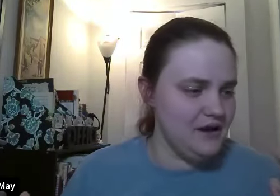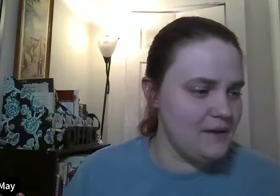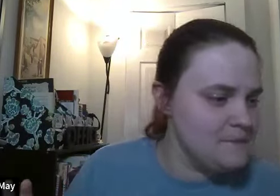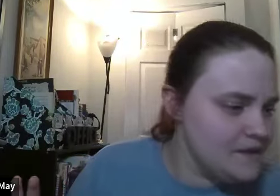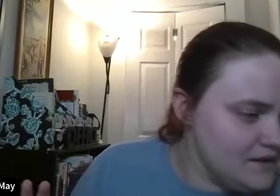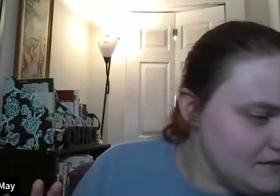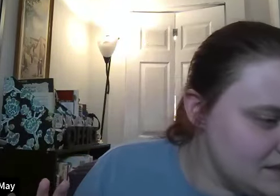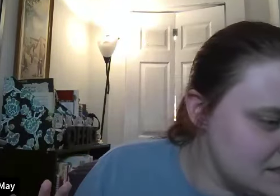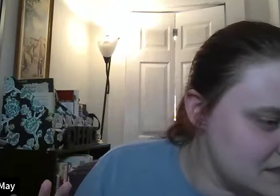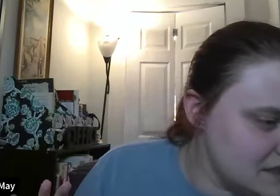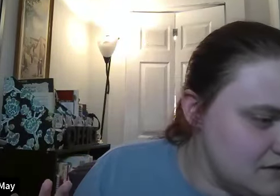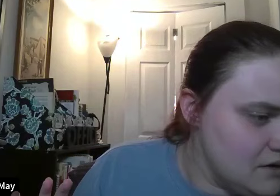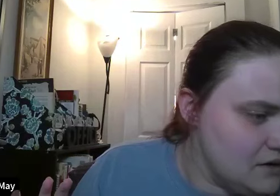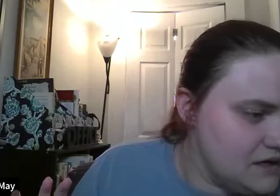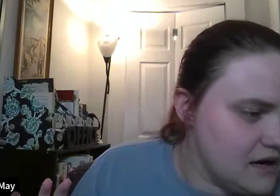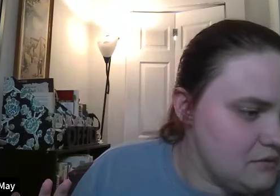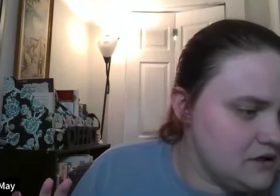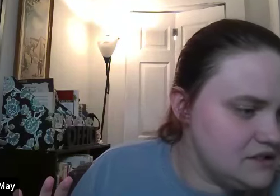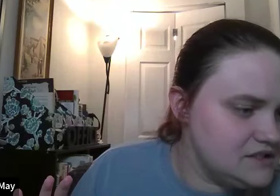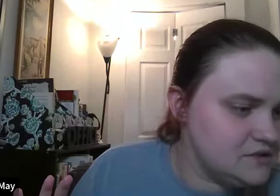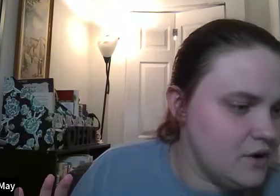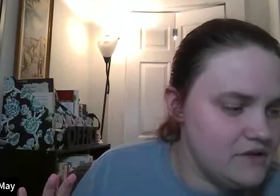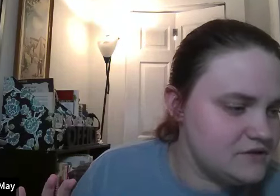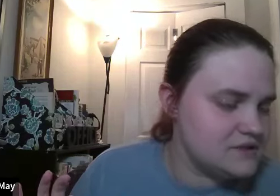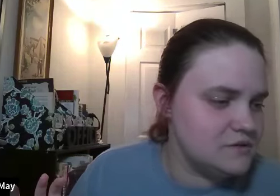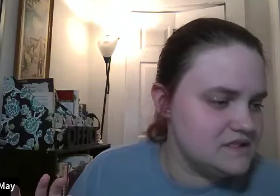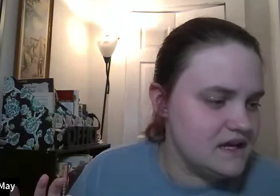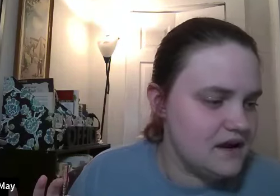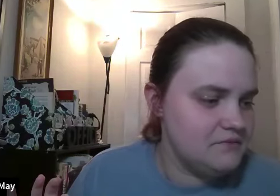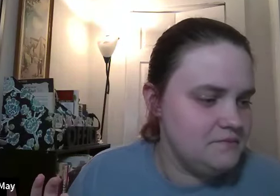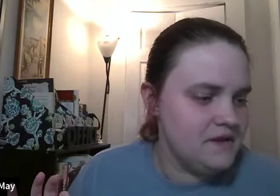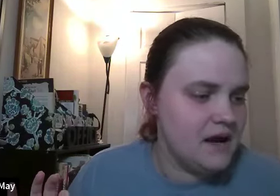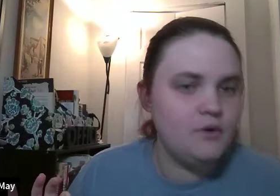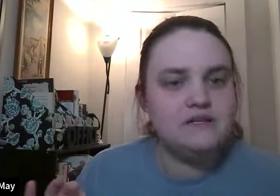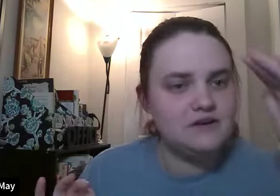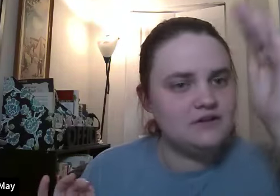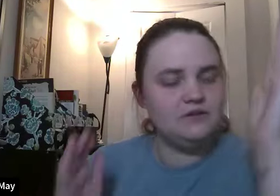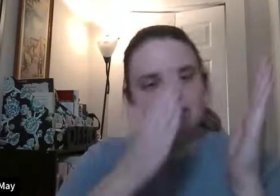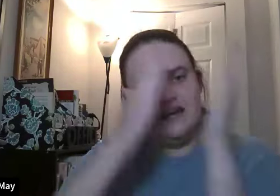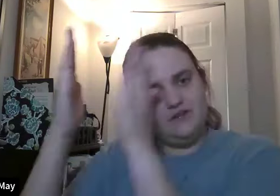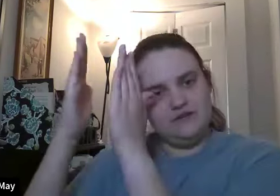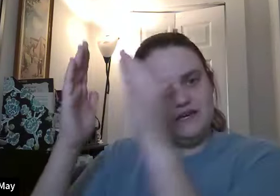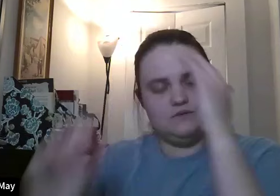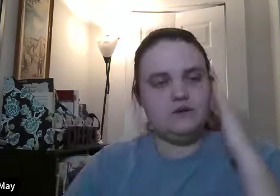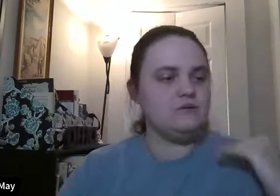okay, let's see. Now we're going to do, oh, these are always good ones to have. I'm going down our little list and I have to go to the side so I can always